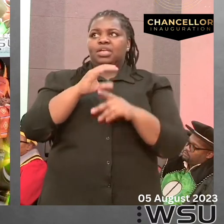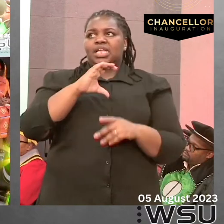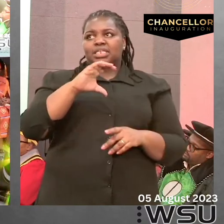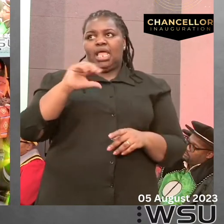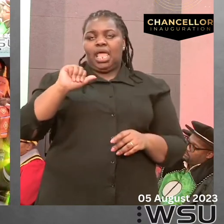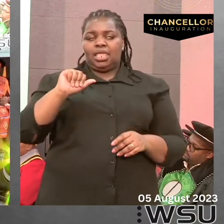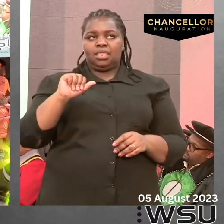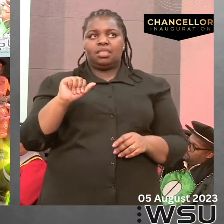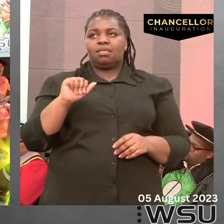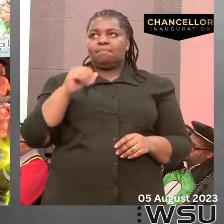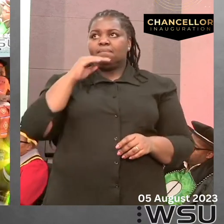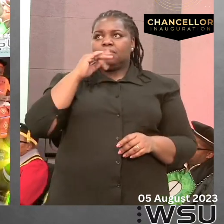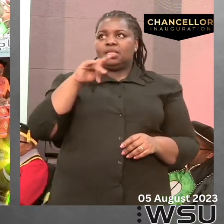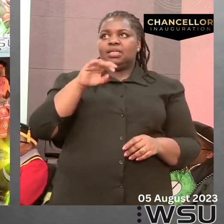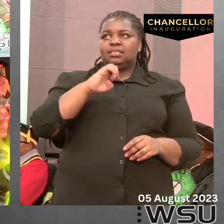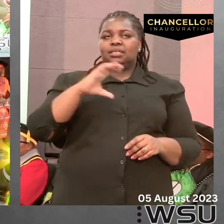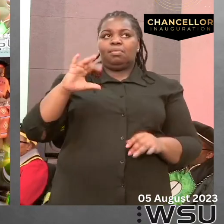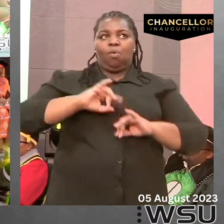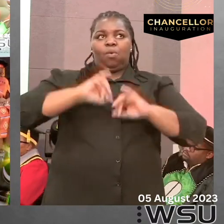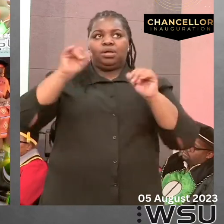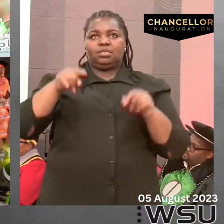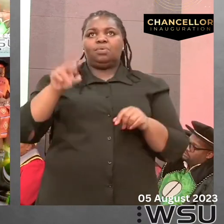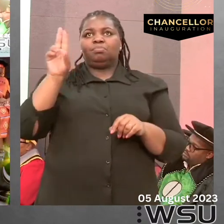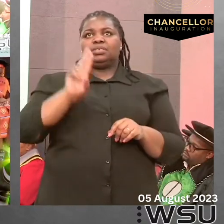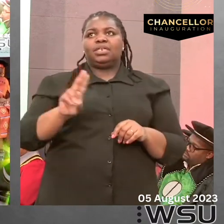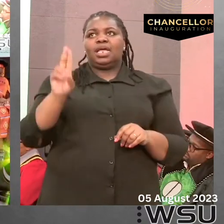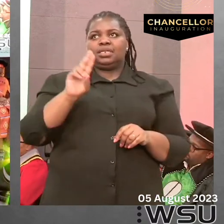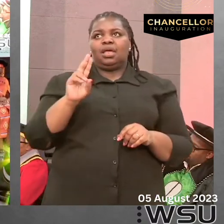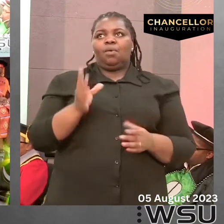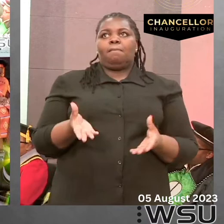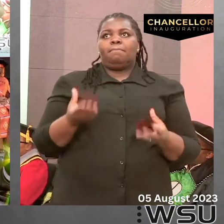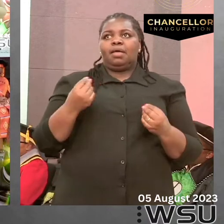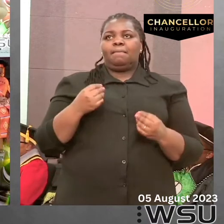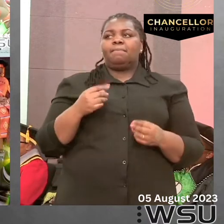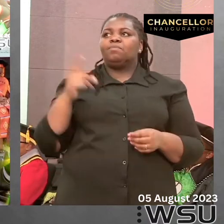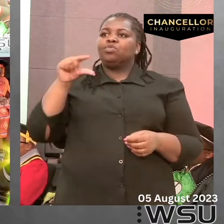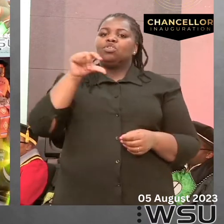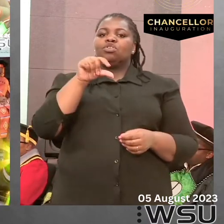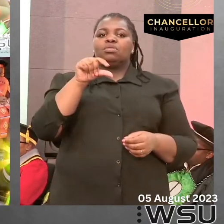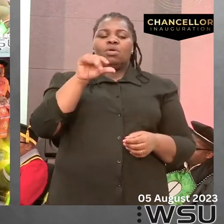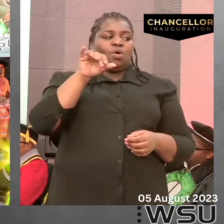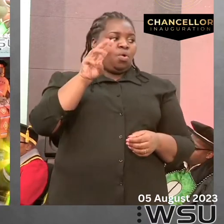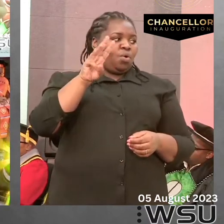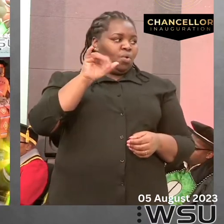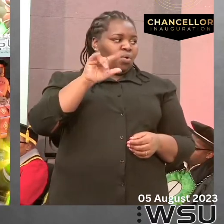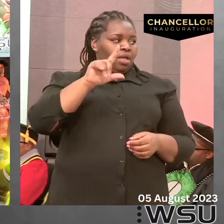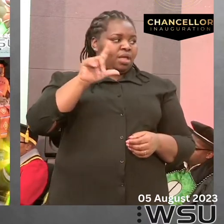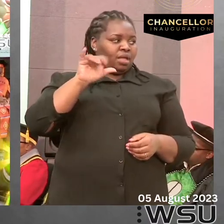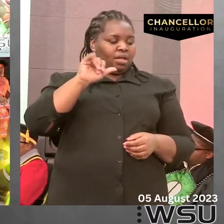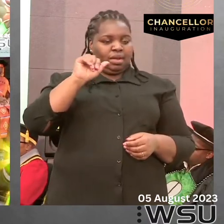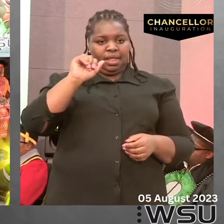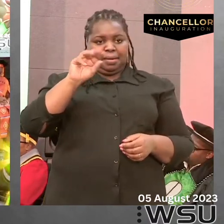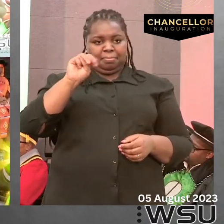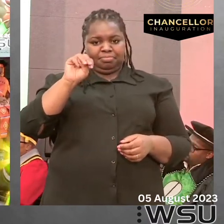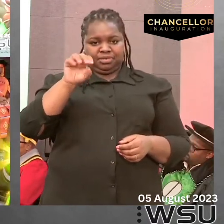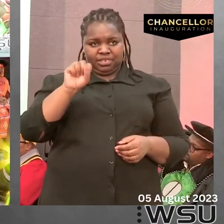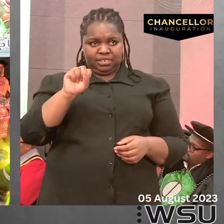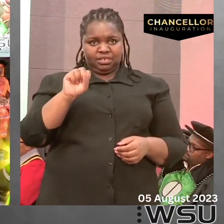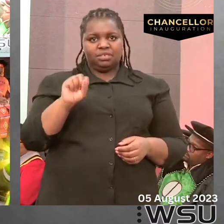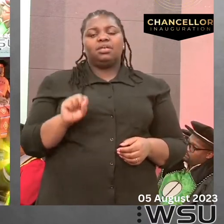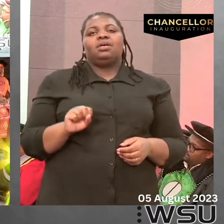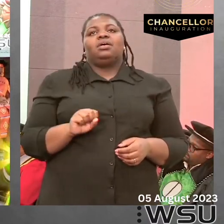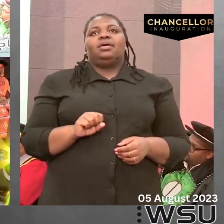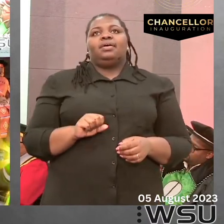accountants that the Eastern Cape, especially Mthatha, was able to produce was George Williams. Under him, I